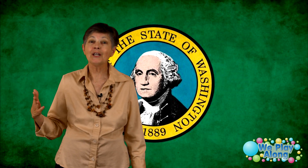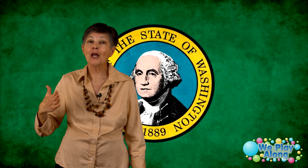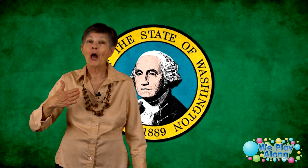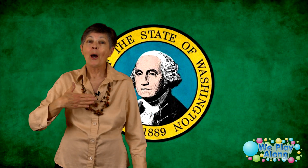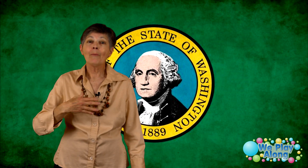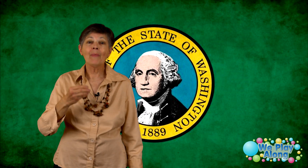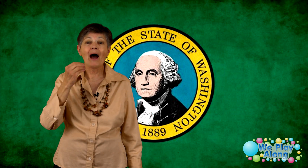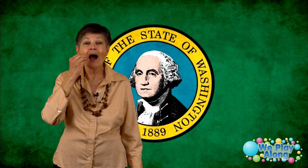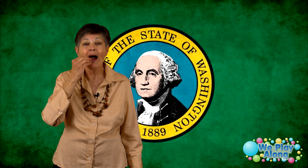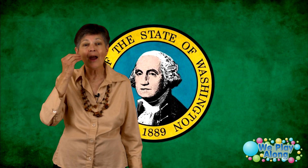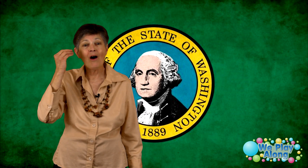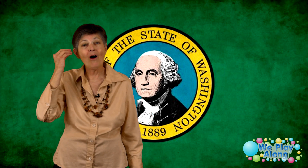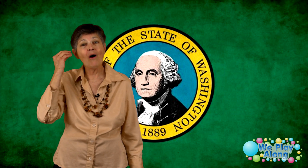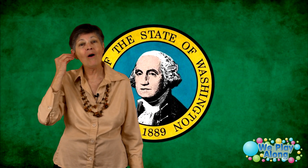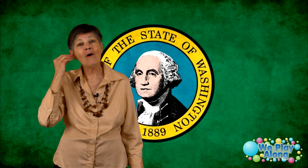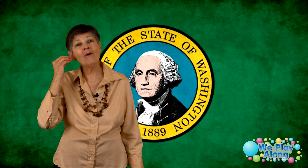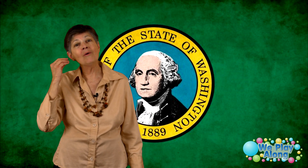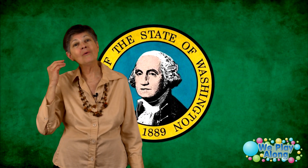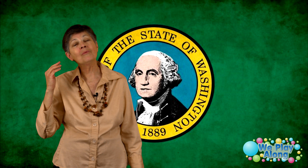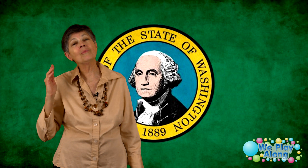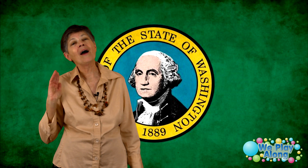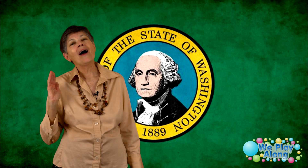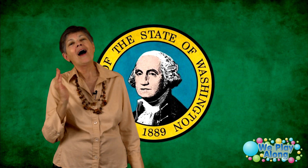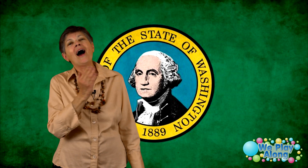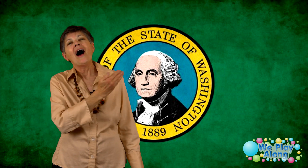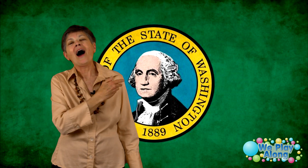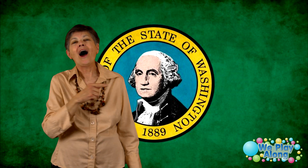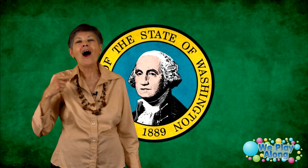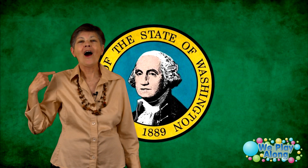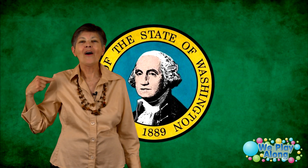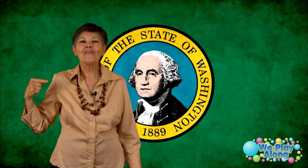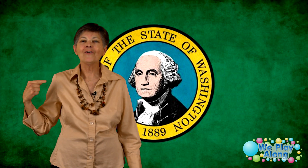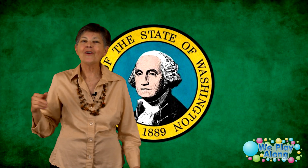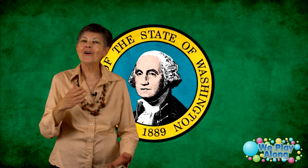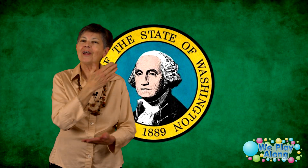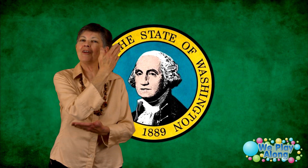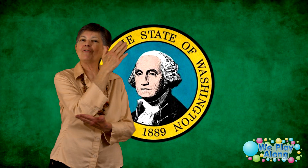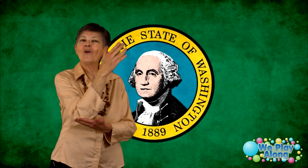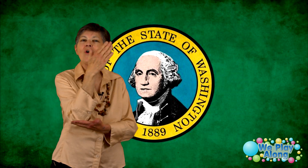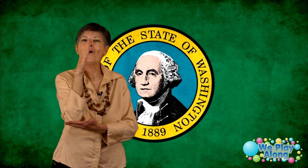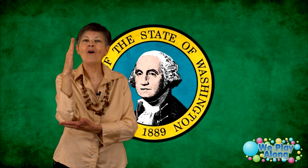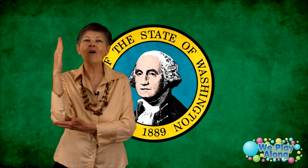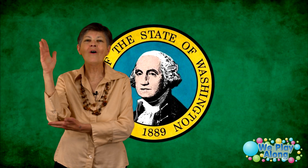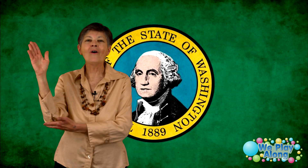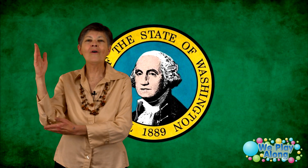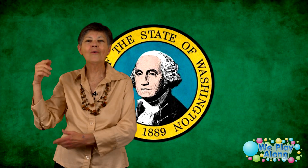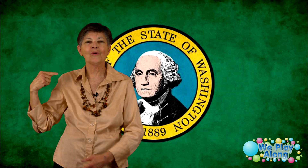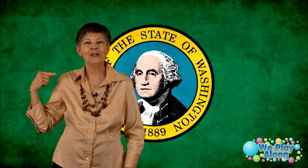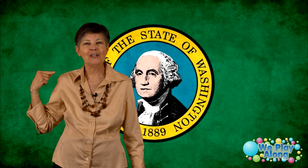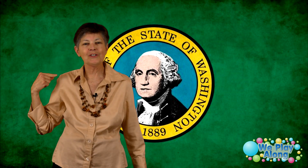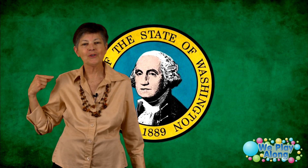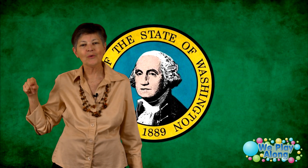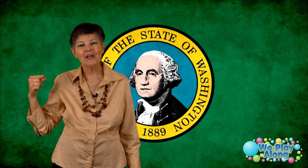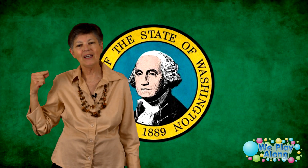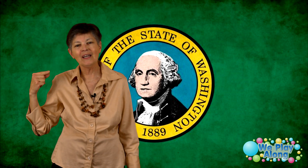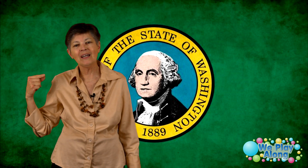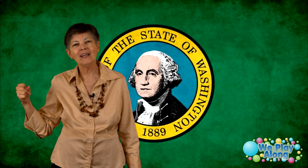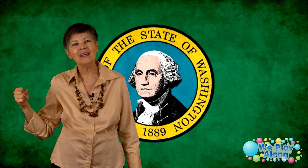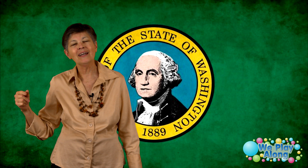Washington, my home. Our verdant forest